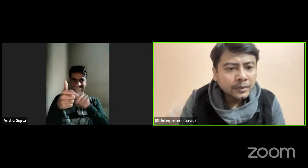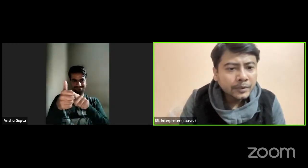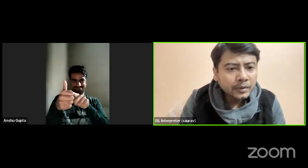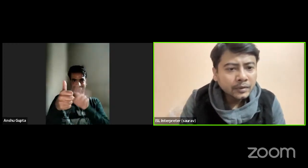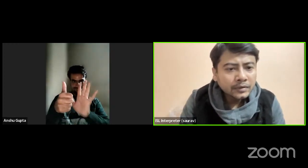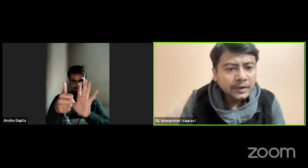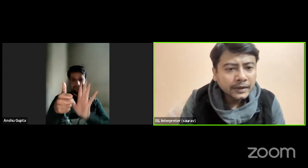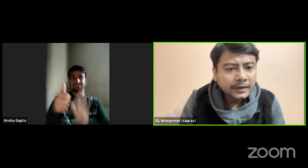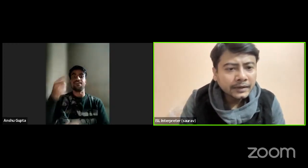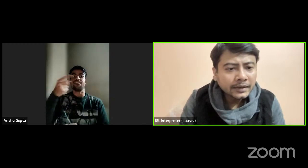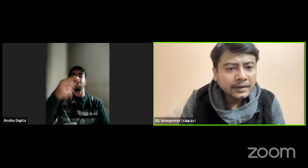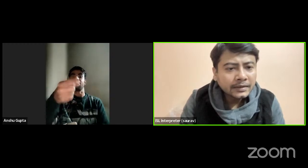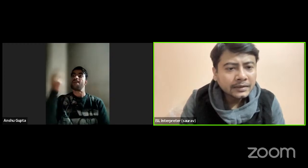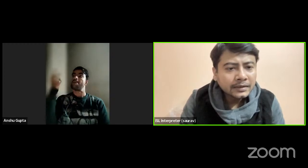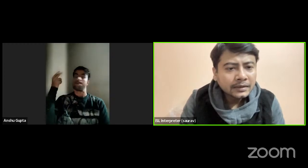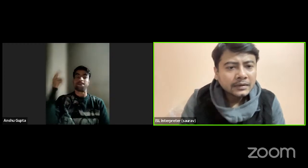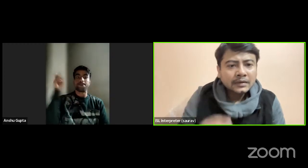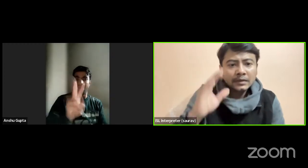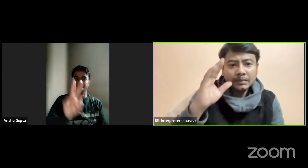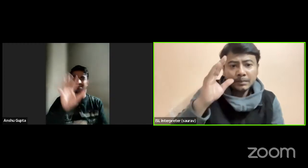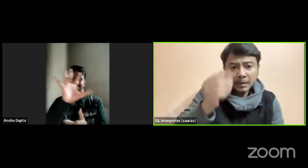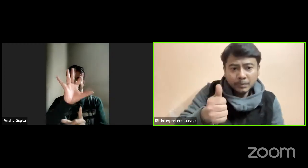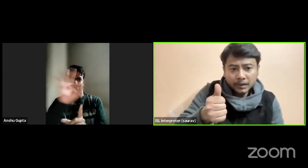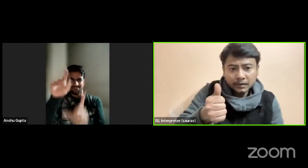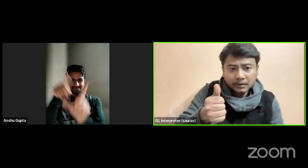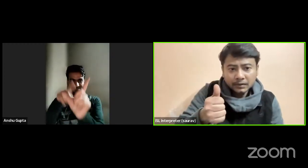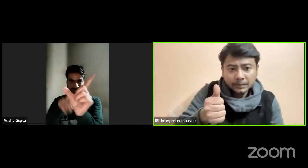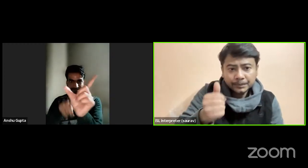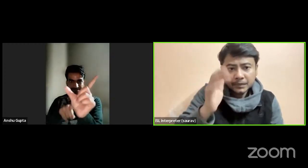I saw from your signing that